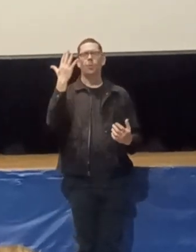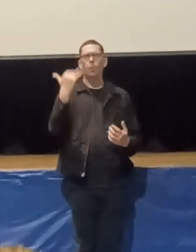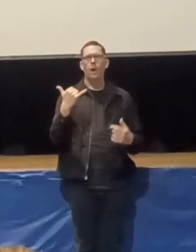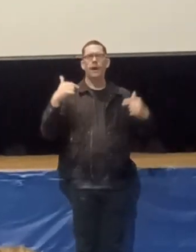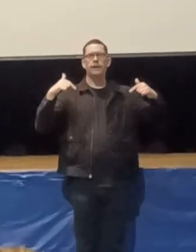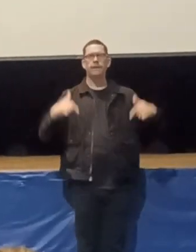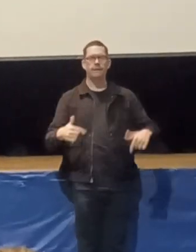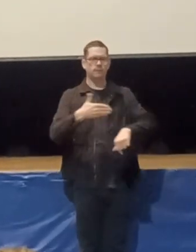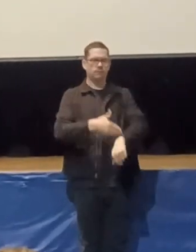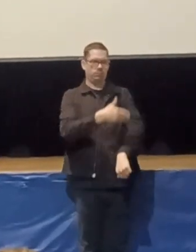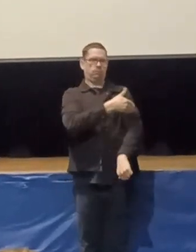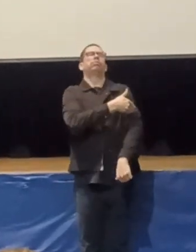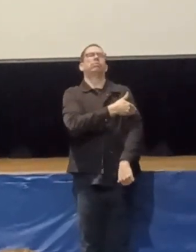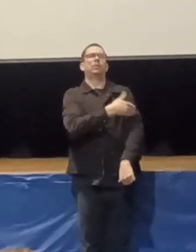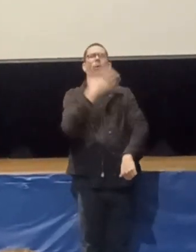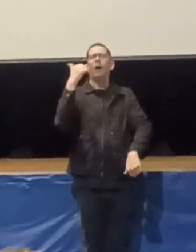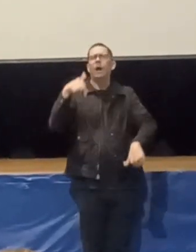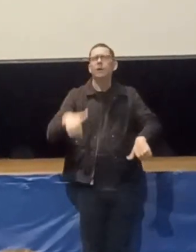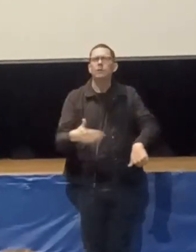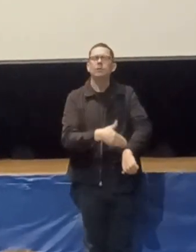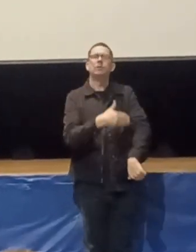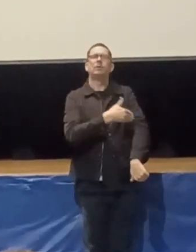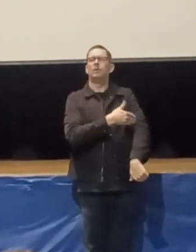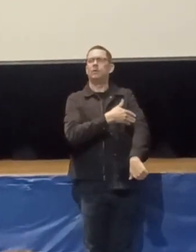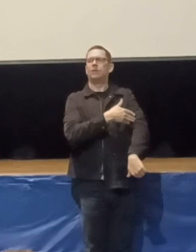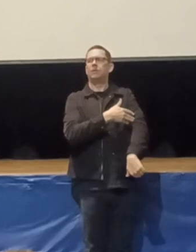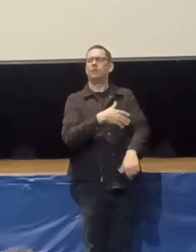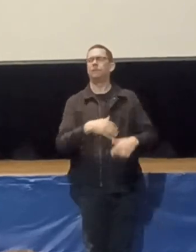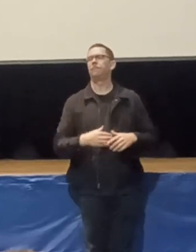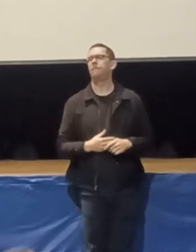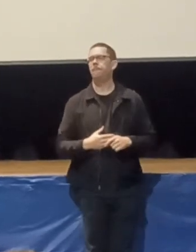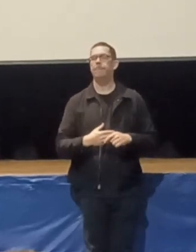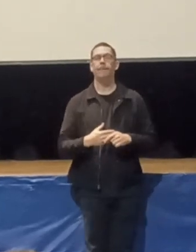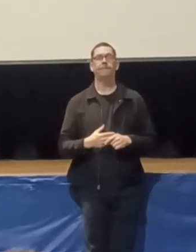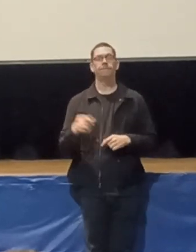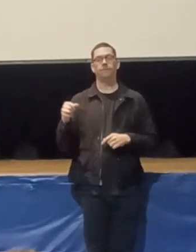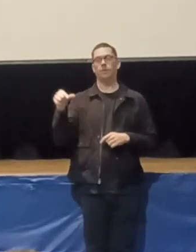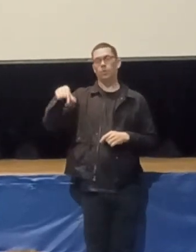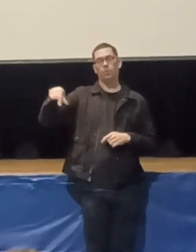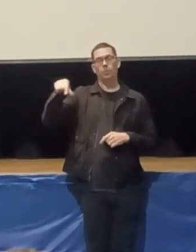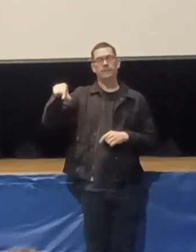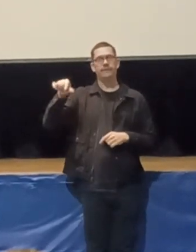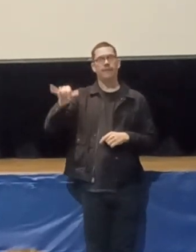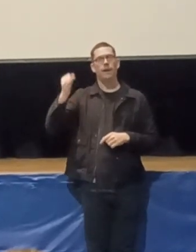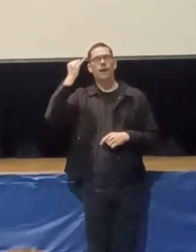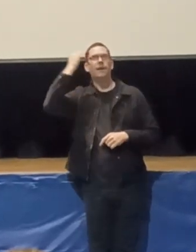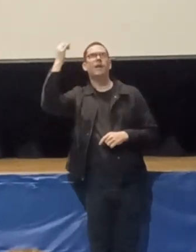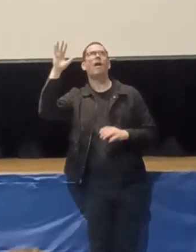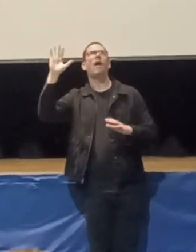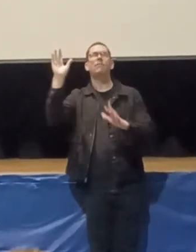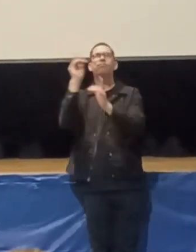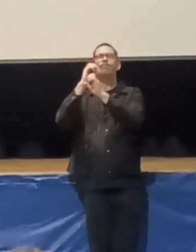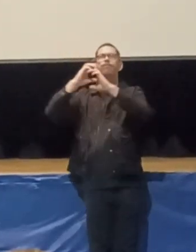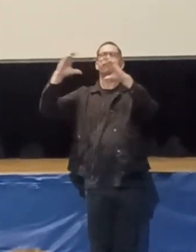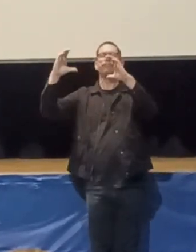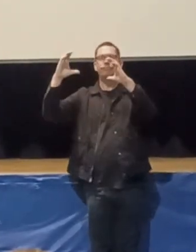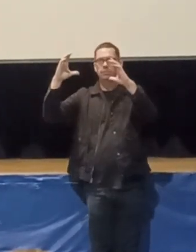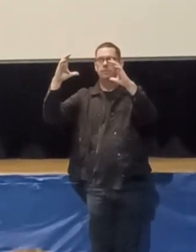so much better? I heard you guys say that, and it nails down to, they came from a Quincy idea of having things that